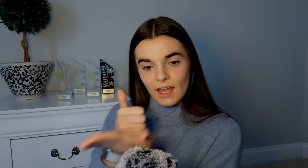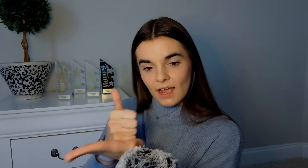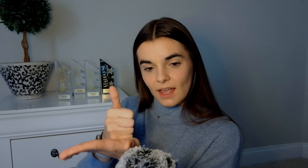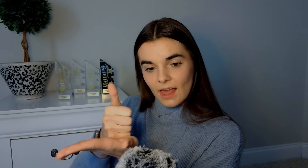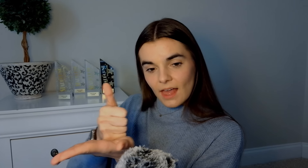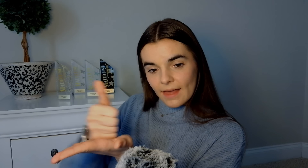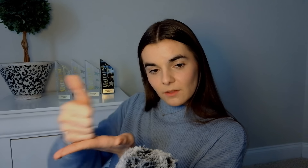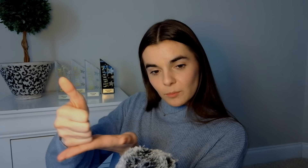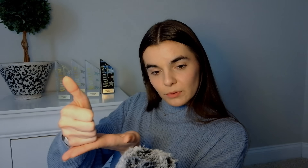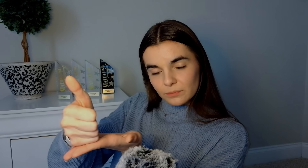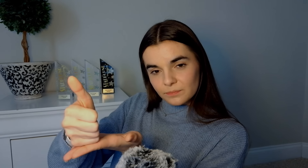Help.